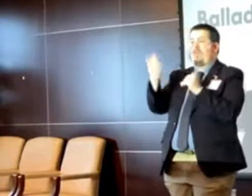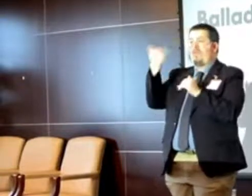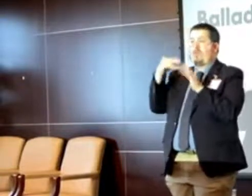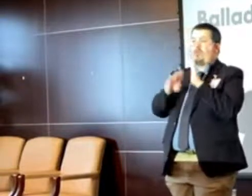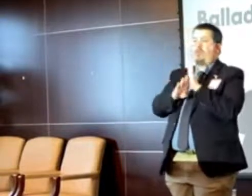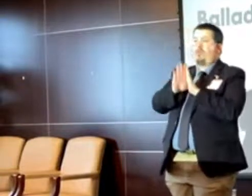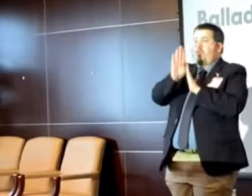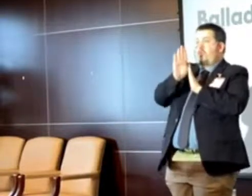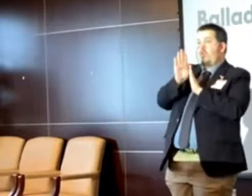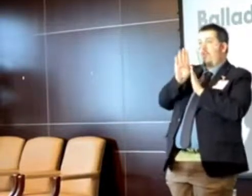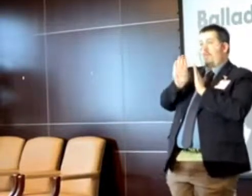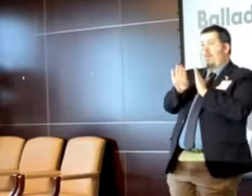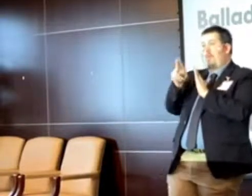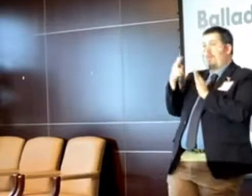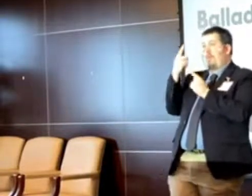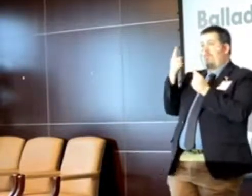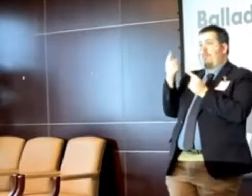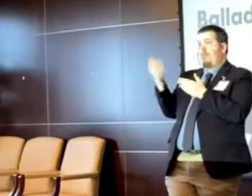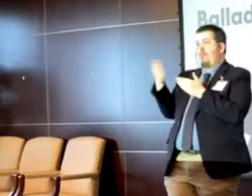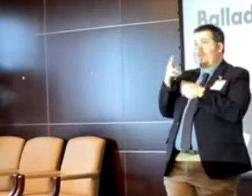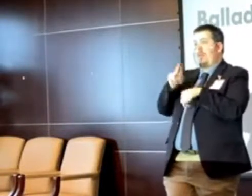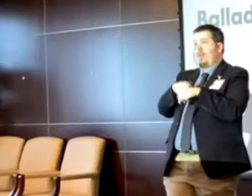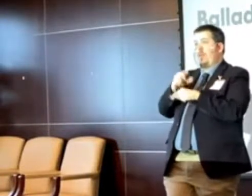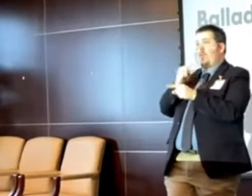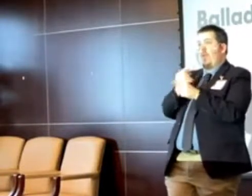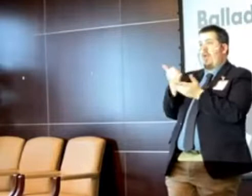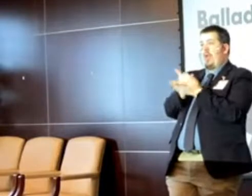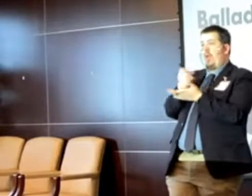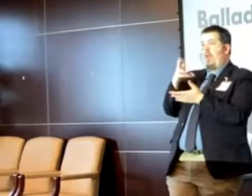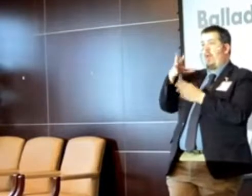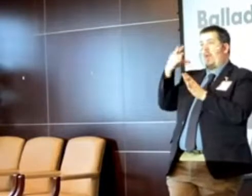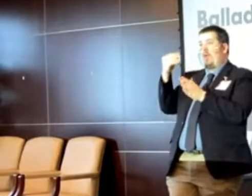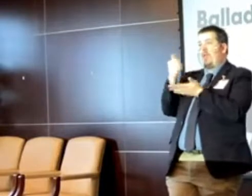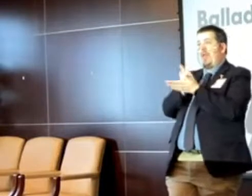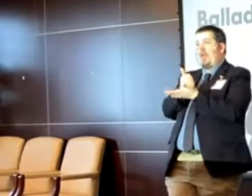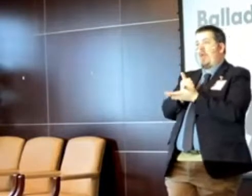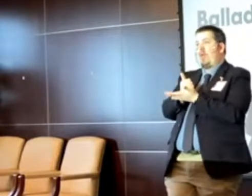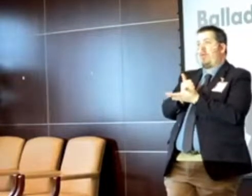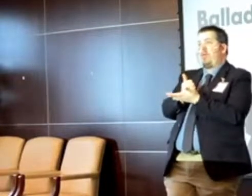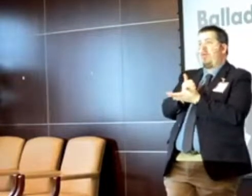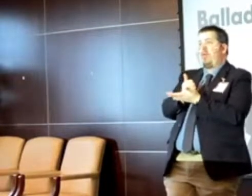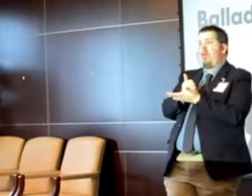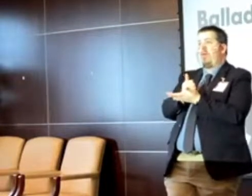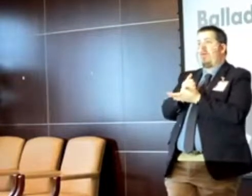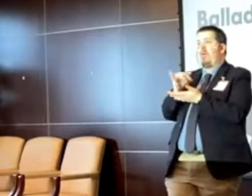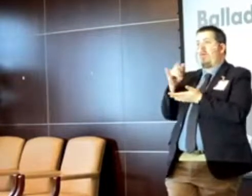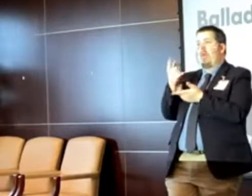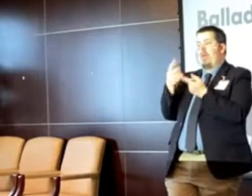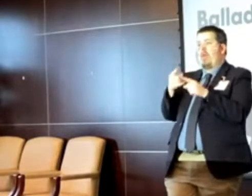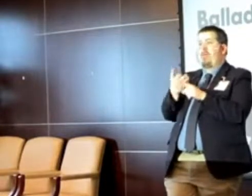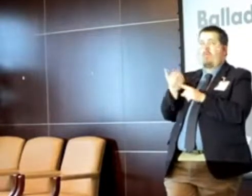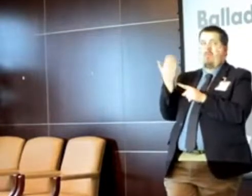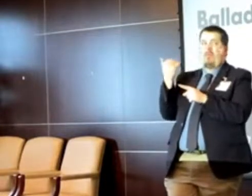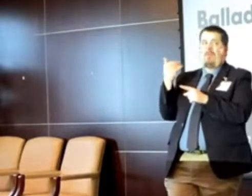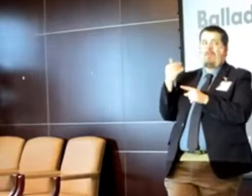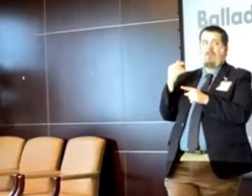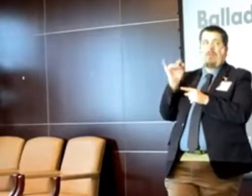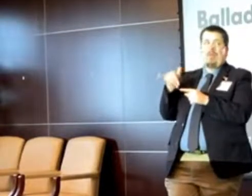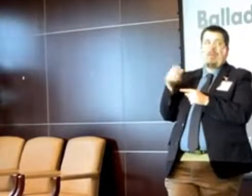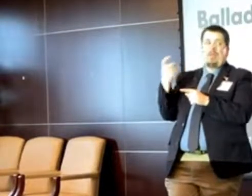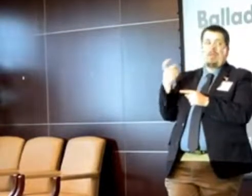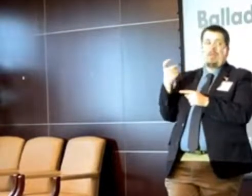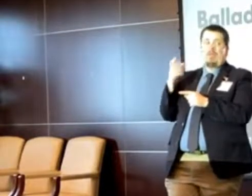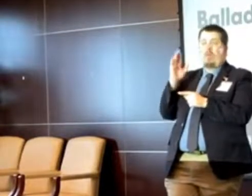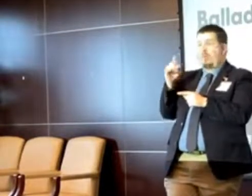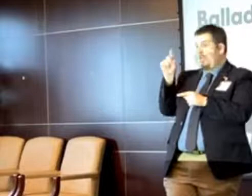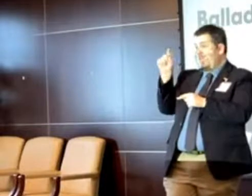surges, is Valley considering bringing in National Guard help or outside help as those measures have been taken in the past? Is that something that